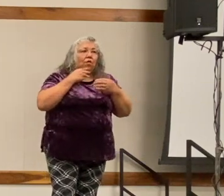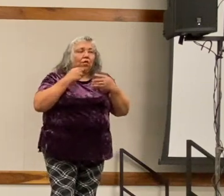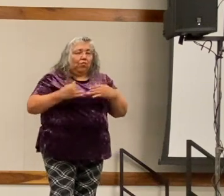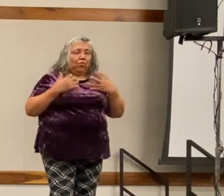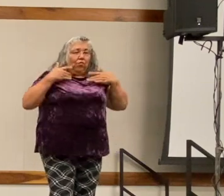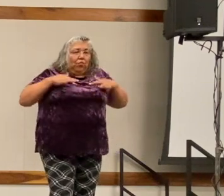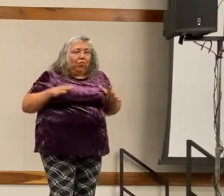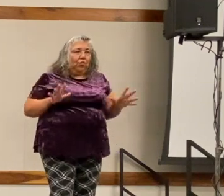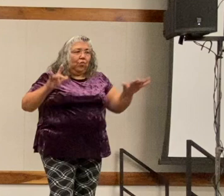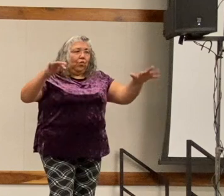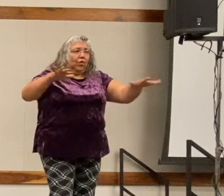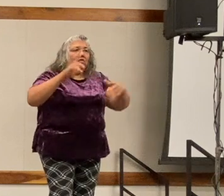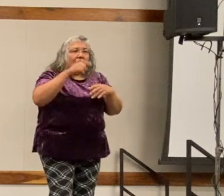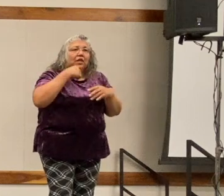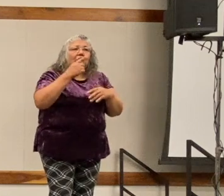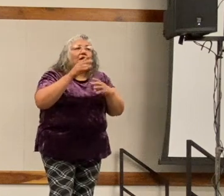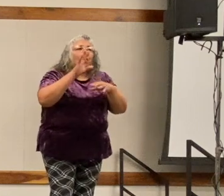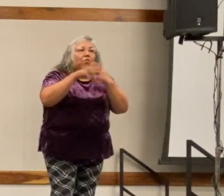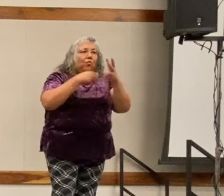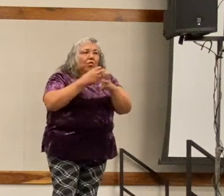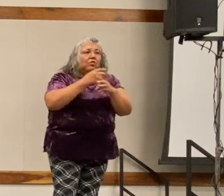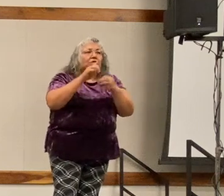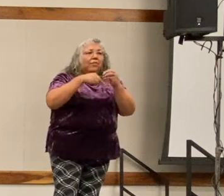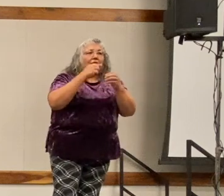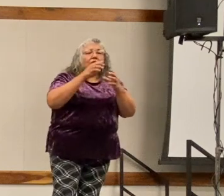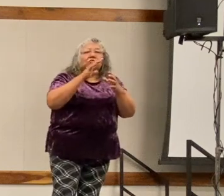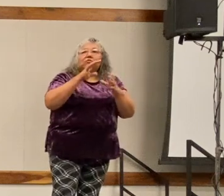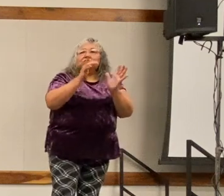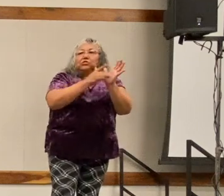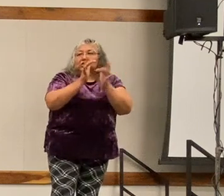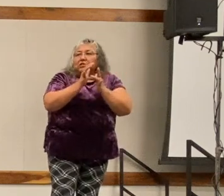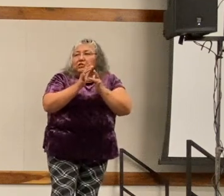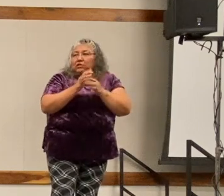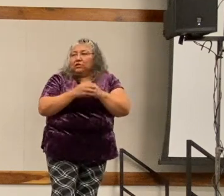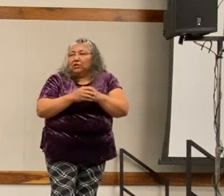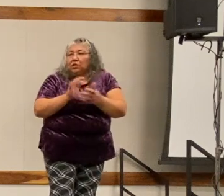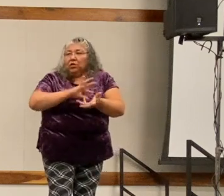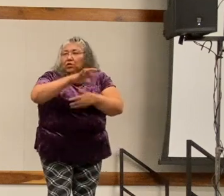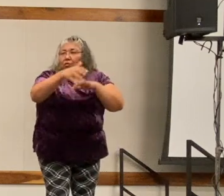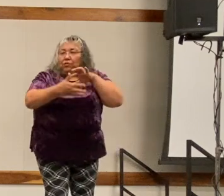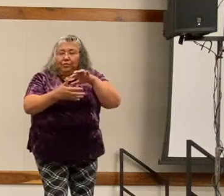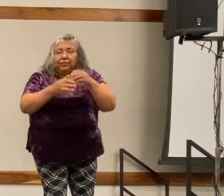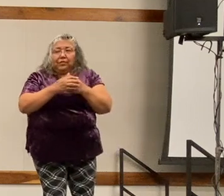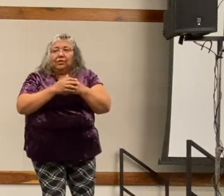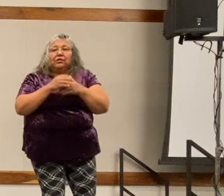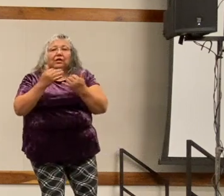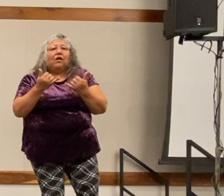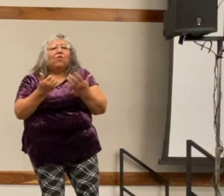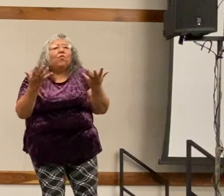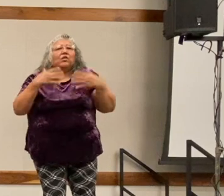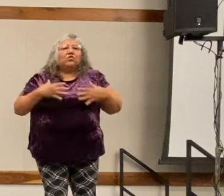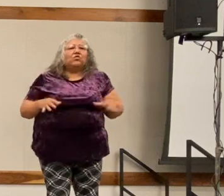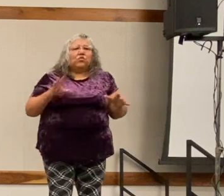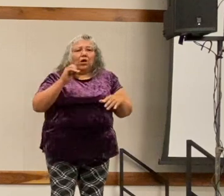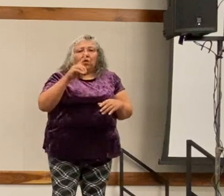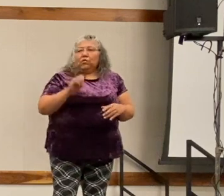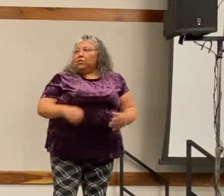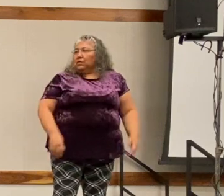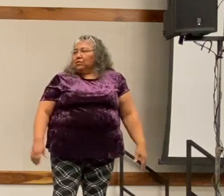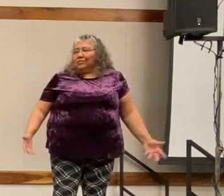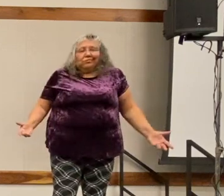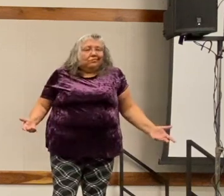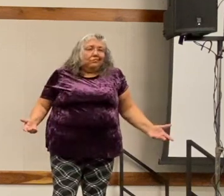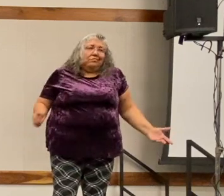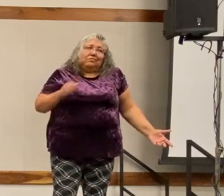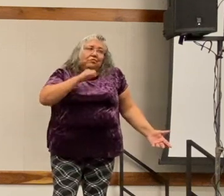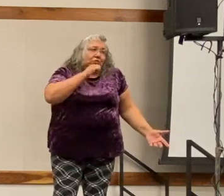tell the world about Jesus, right? Come on. And you heard me say last time, when people call me and say, what's the dress code? Don't